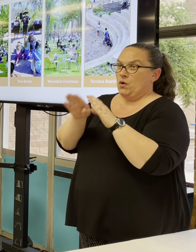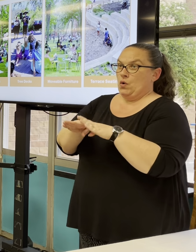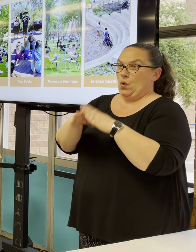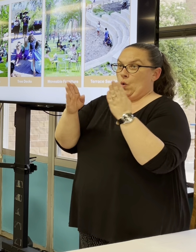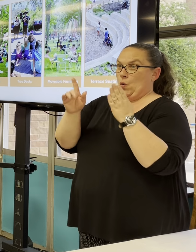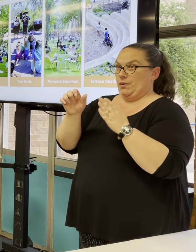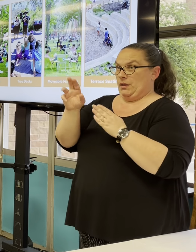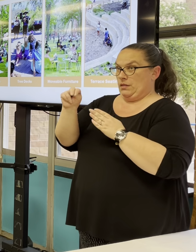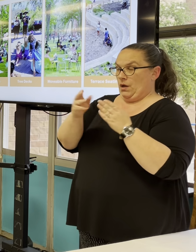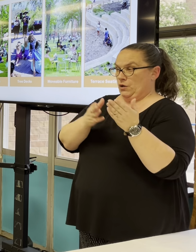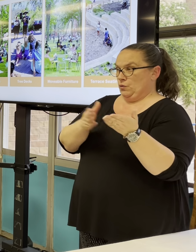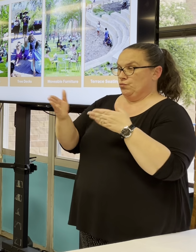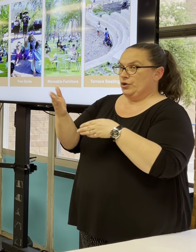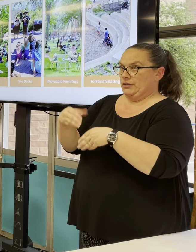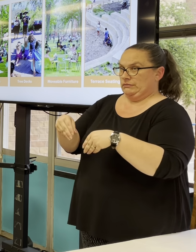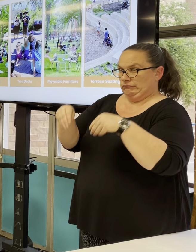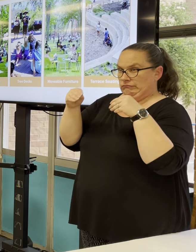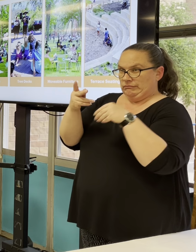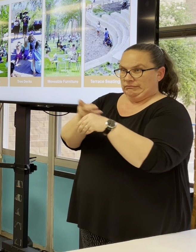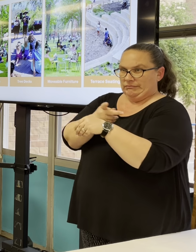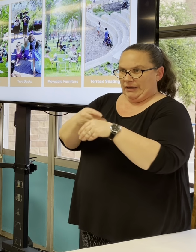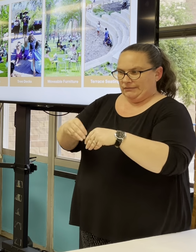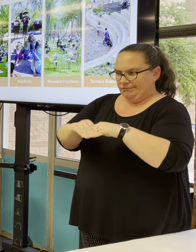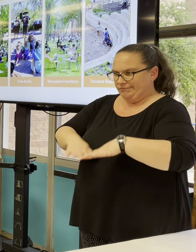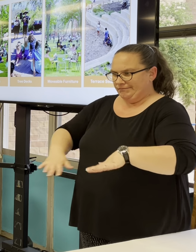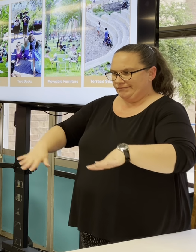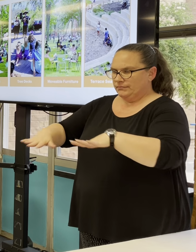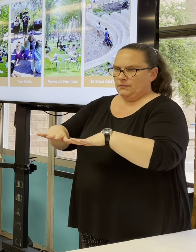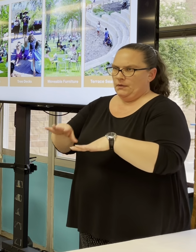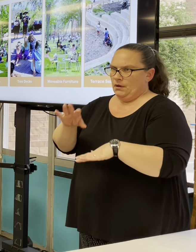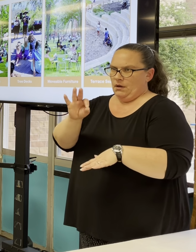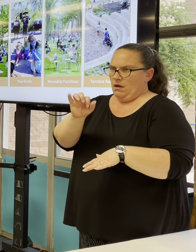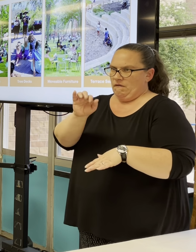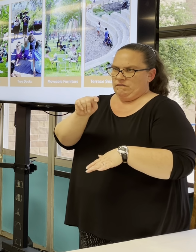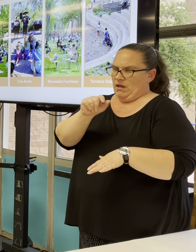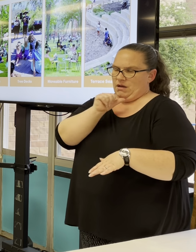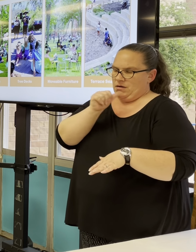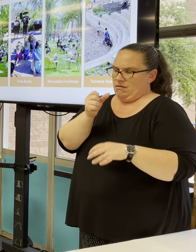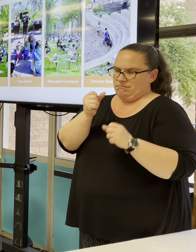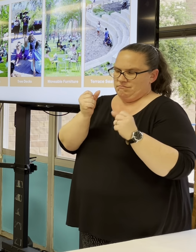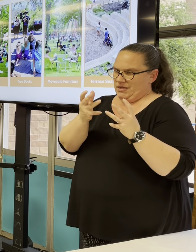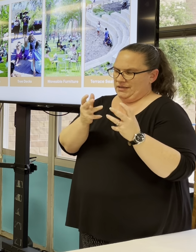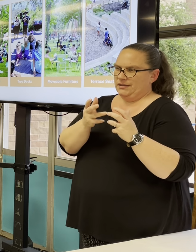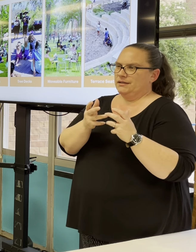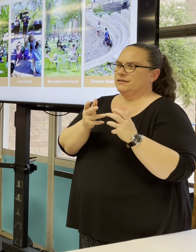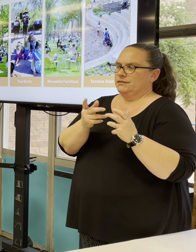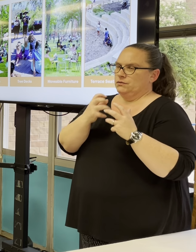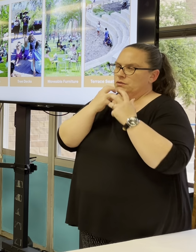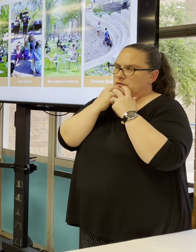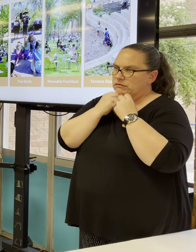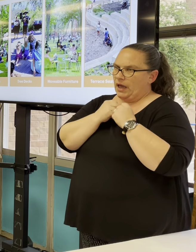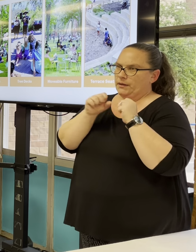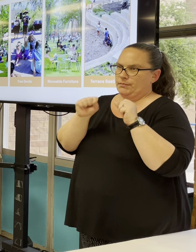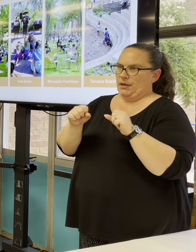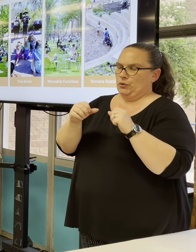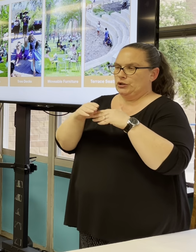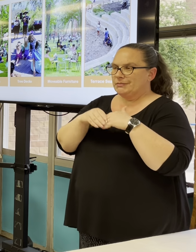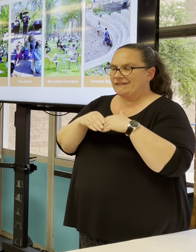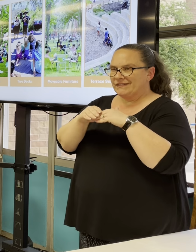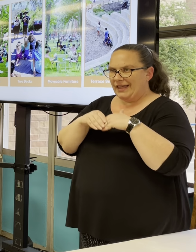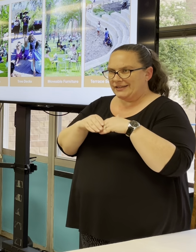you can bring a blanket. There are very few flat spaces in this creek landscape, so they're tremendously valuable to be able to be flexible